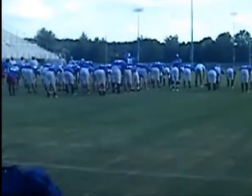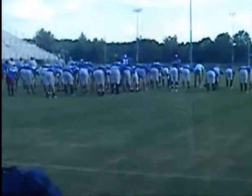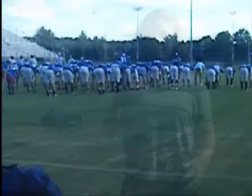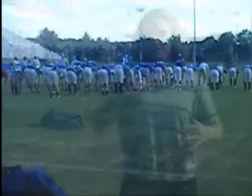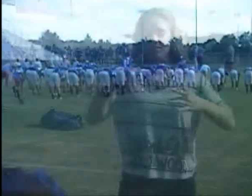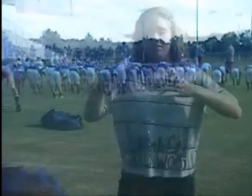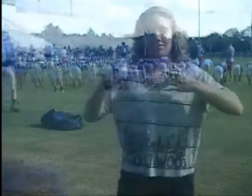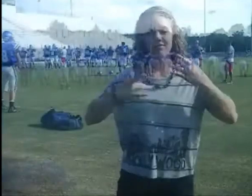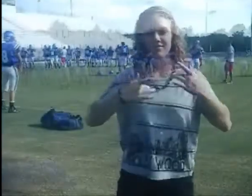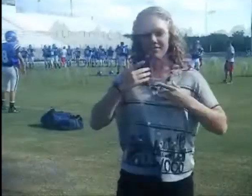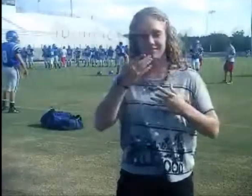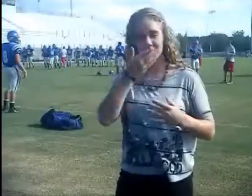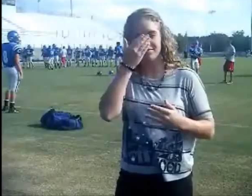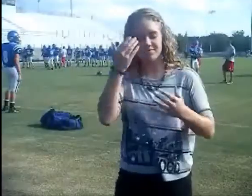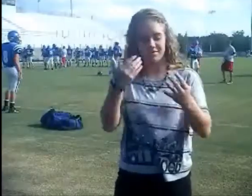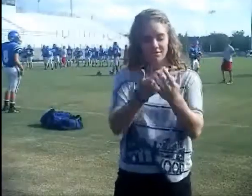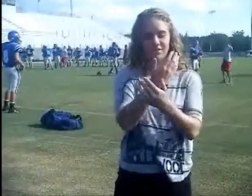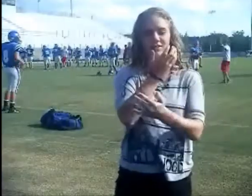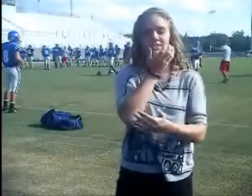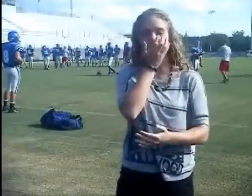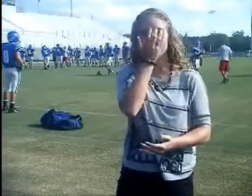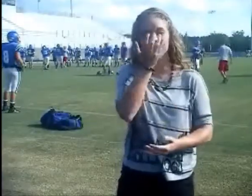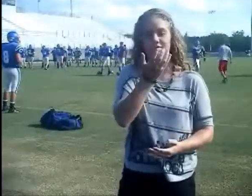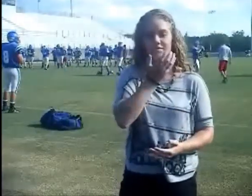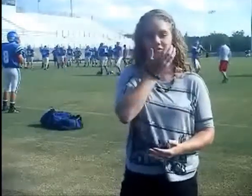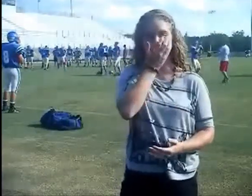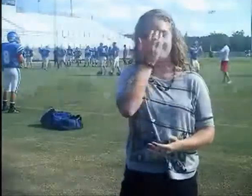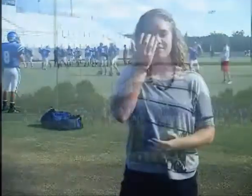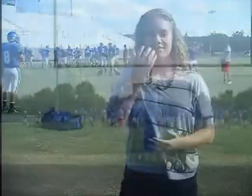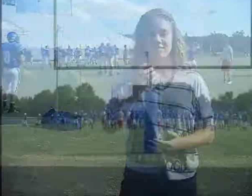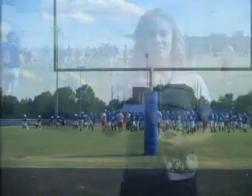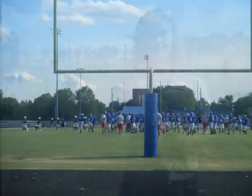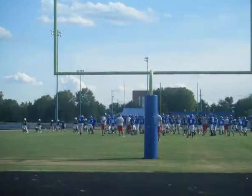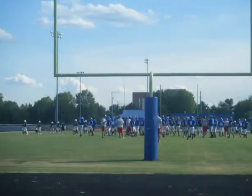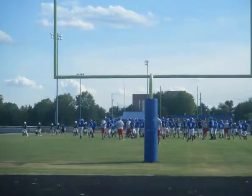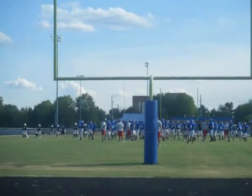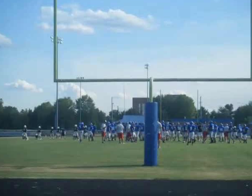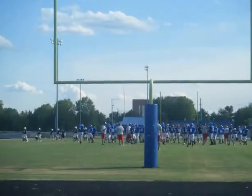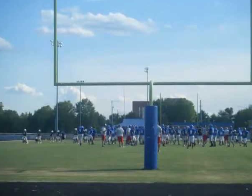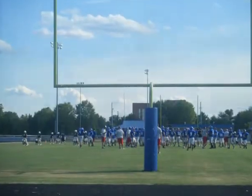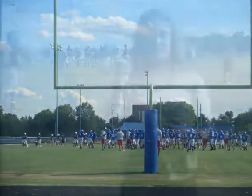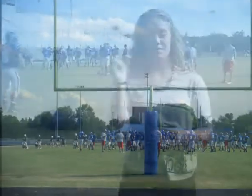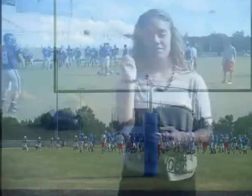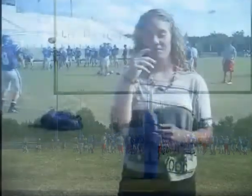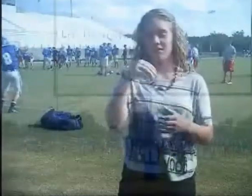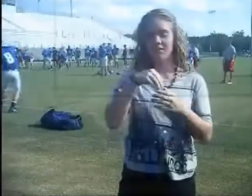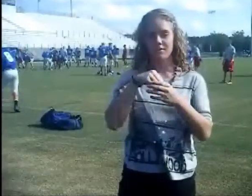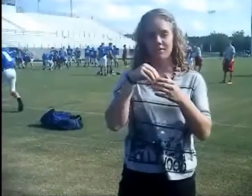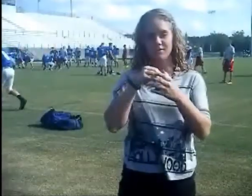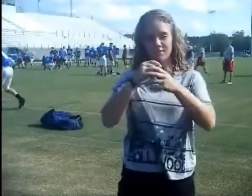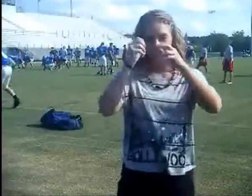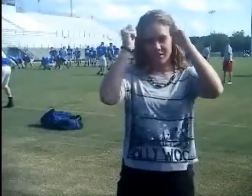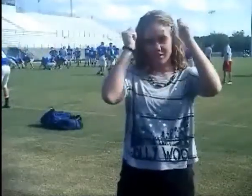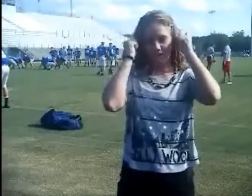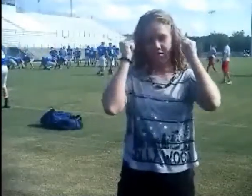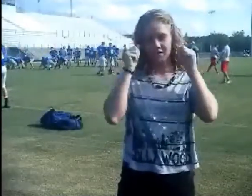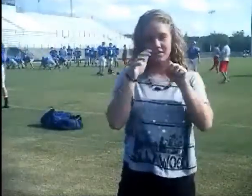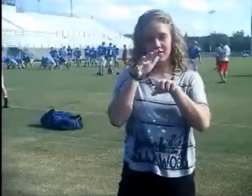When I feel that chill, smell that fresh cut grass I'm back in